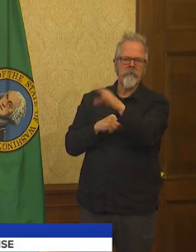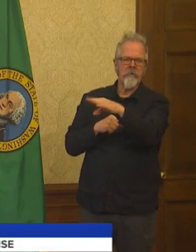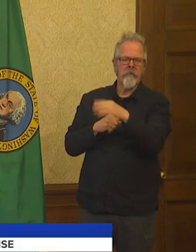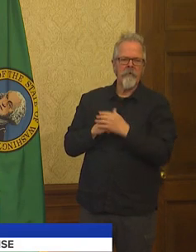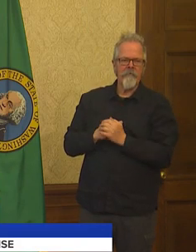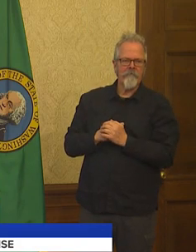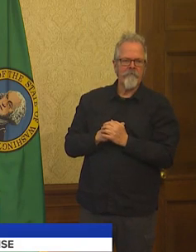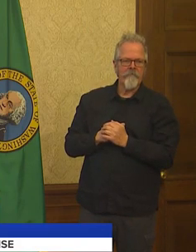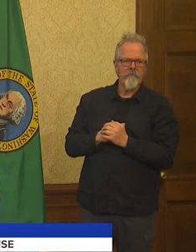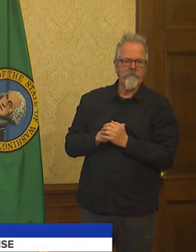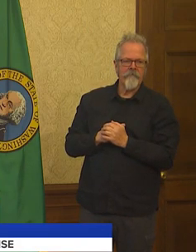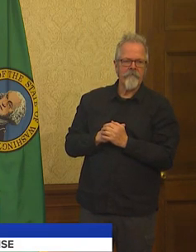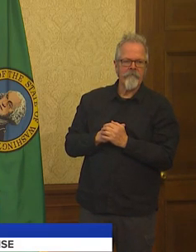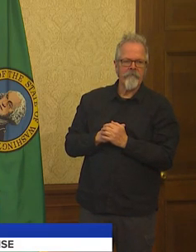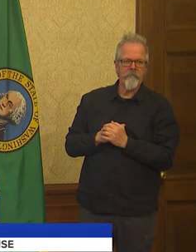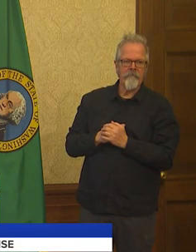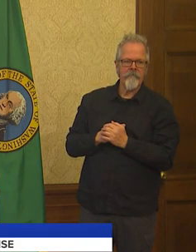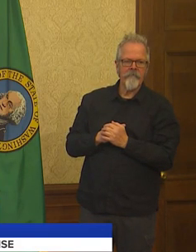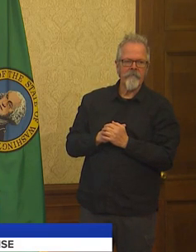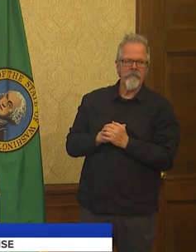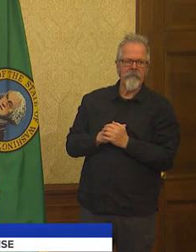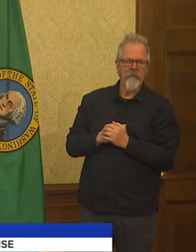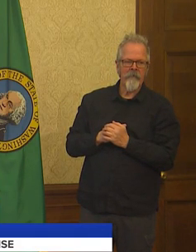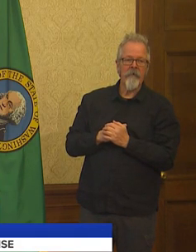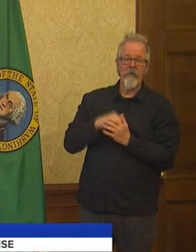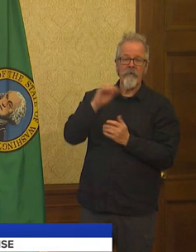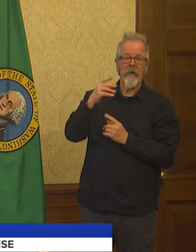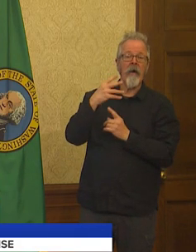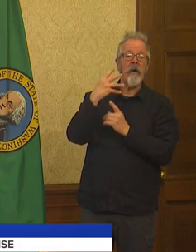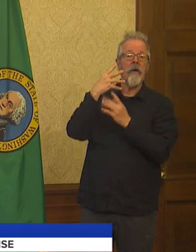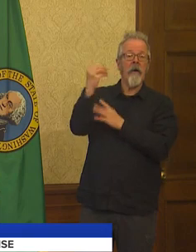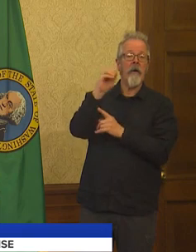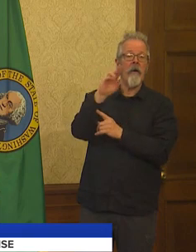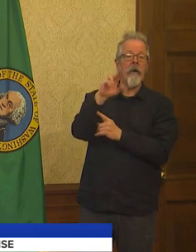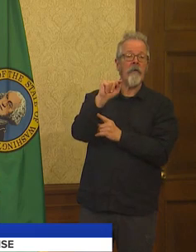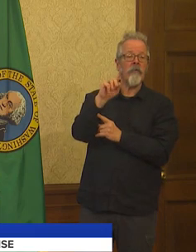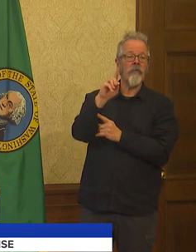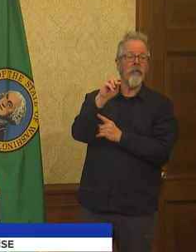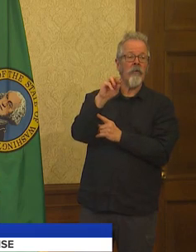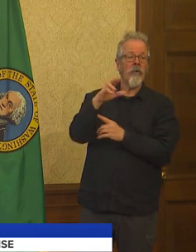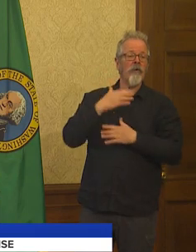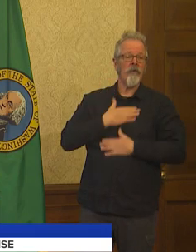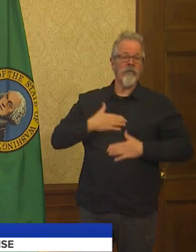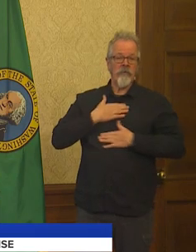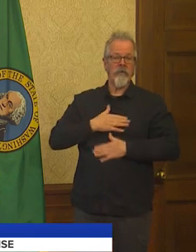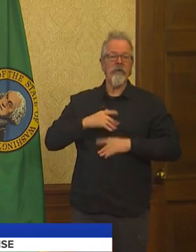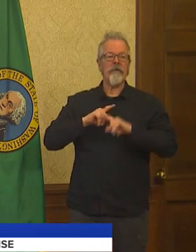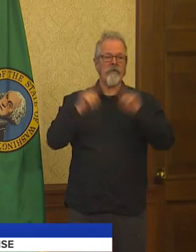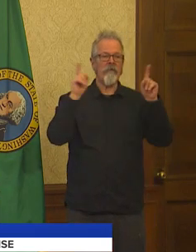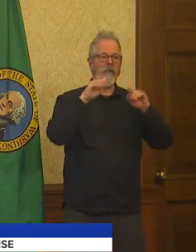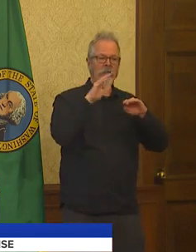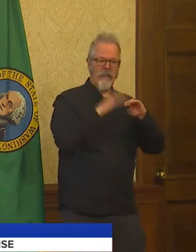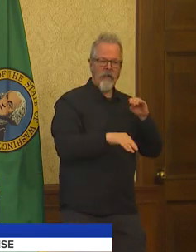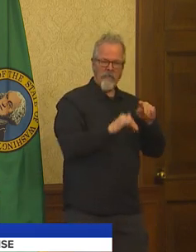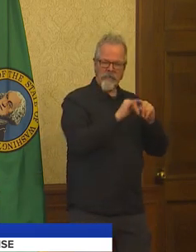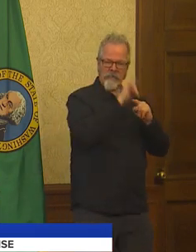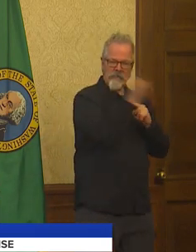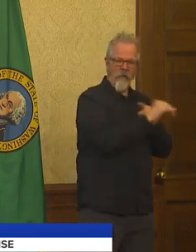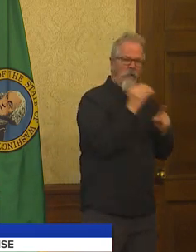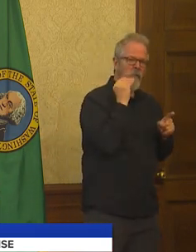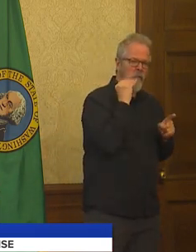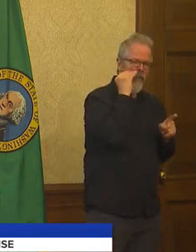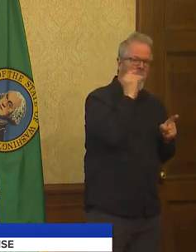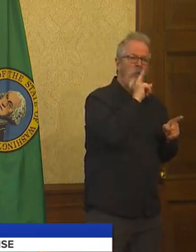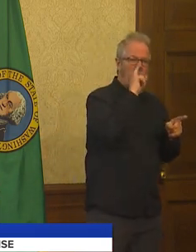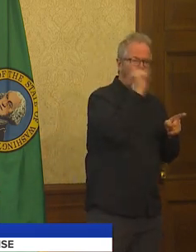end of the month, as the Bay Area did today? And then secondly, going back to the federal stimulus comments starting with regards